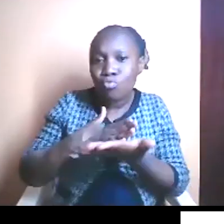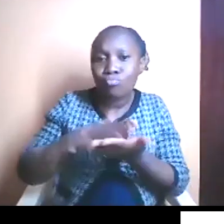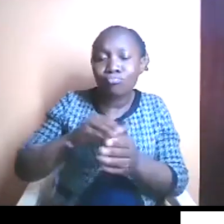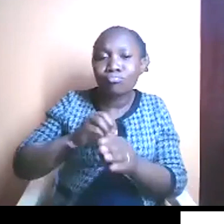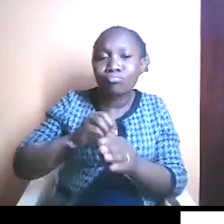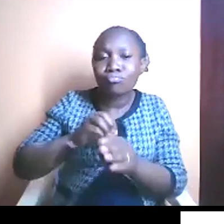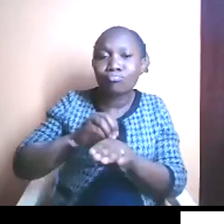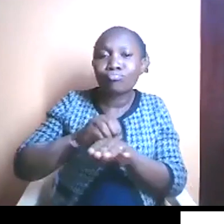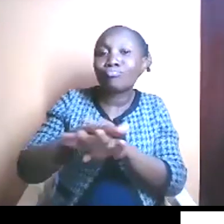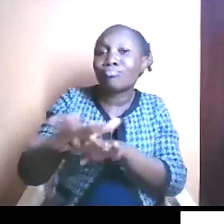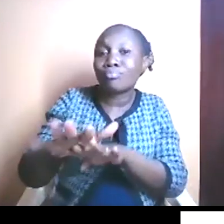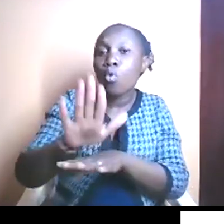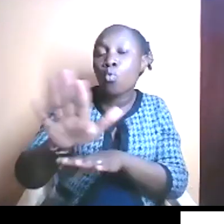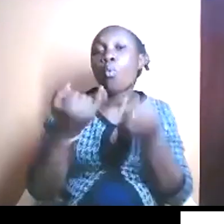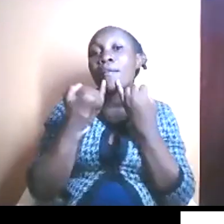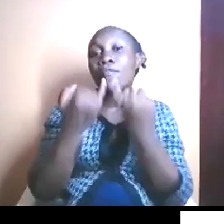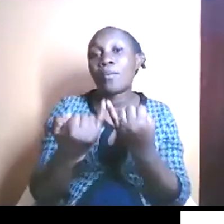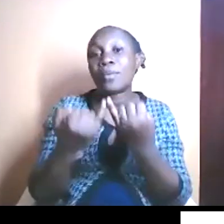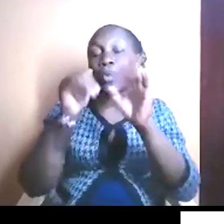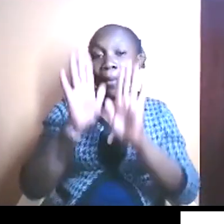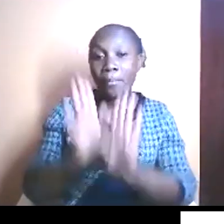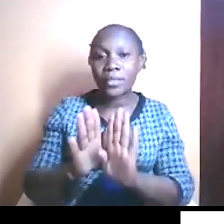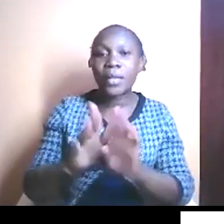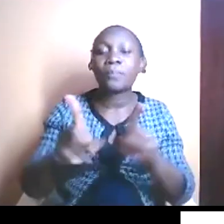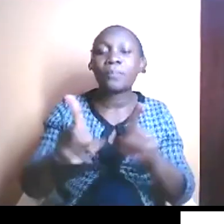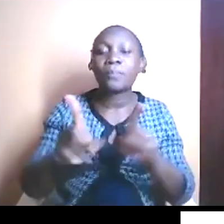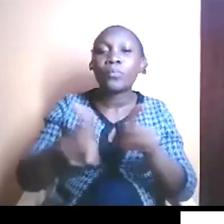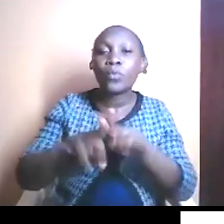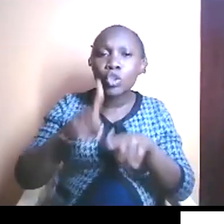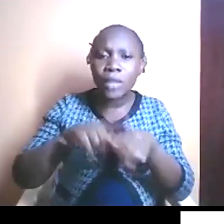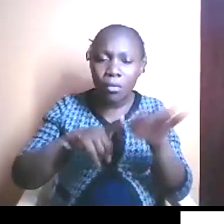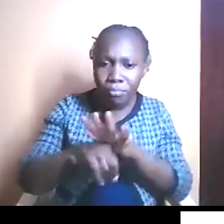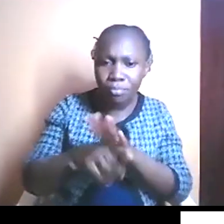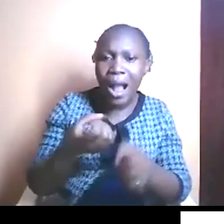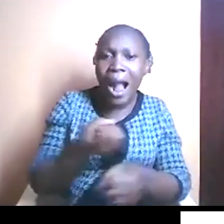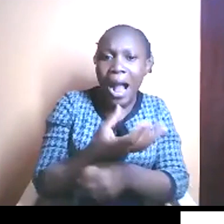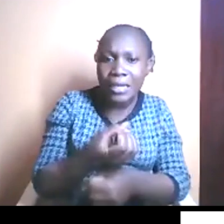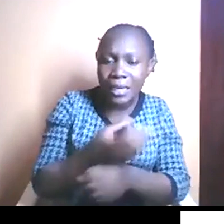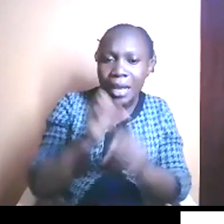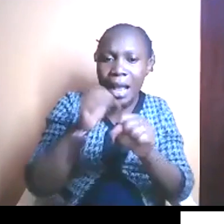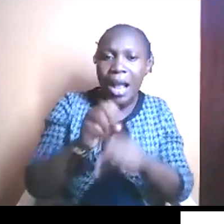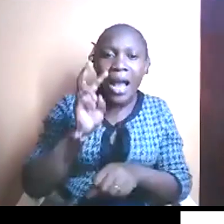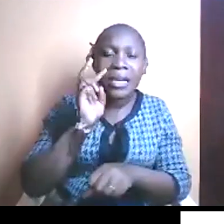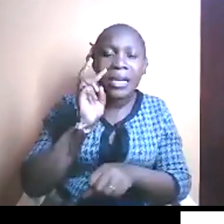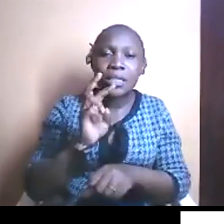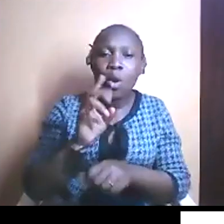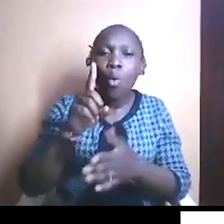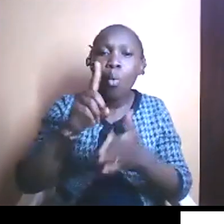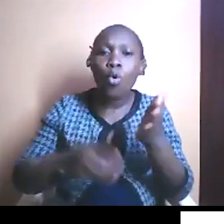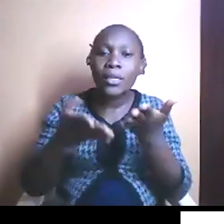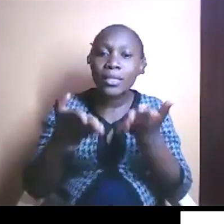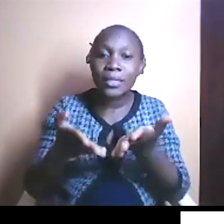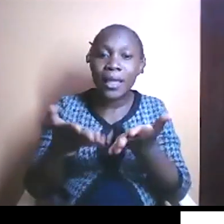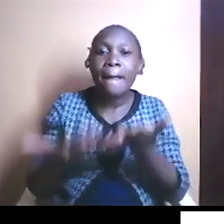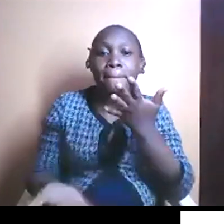very important. As well, if you go to counseling, you might want to see what is underlying the gossip. Maybe you are angry. Maybe it's